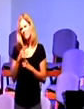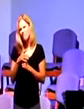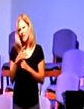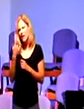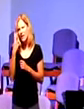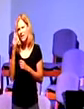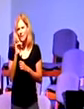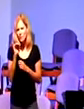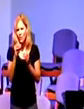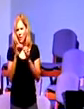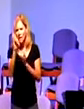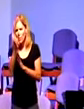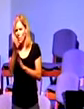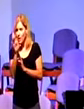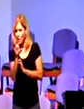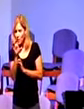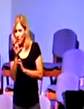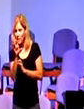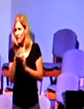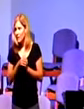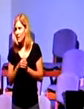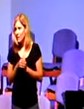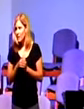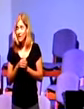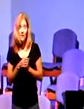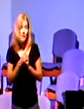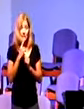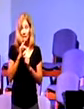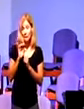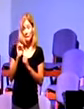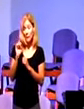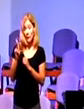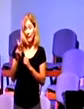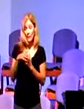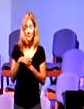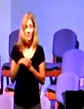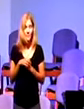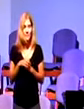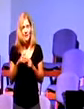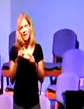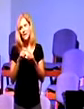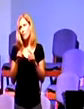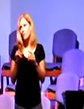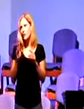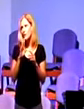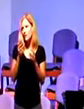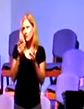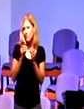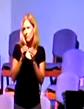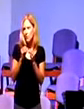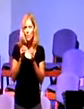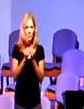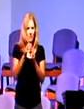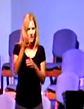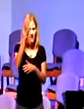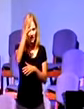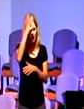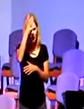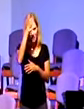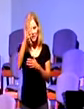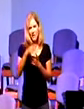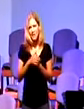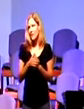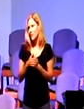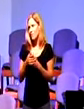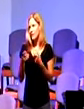was thinking more like 100. She's like, okay. But after talking about it over dinner with my dad, we decided to give